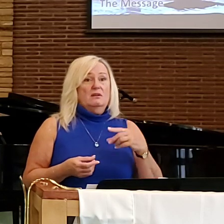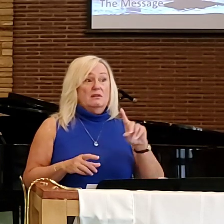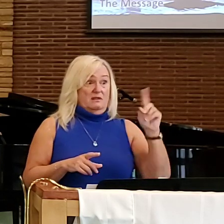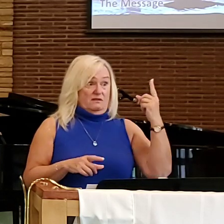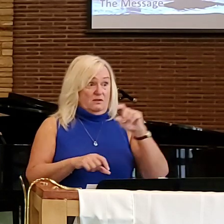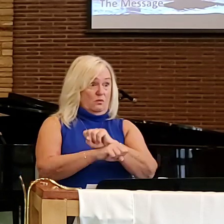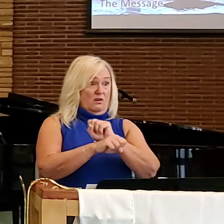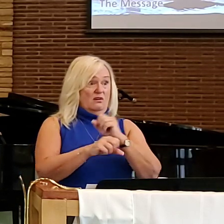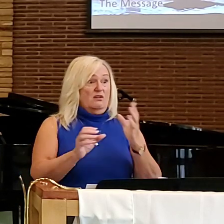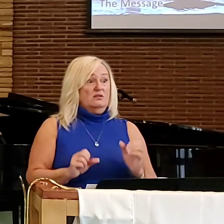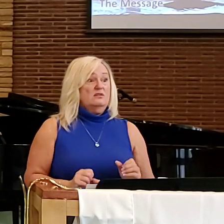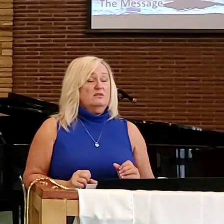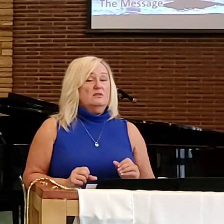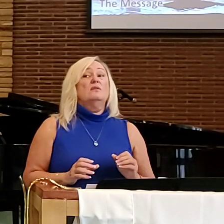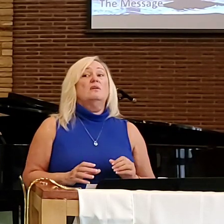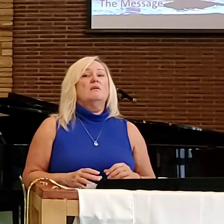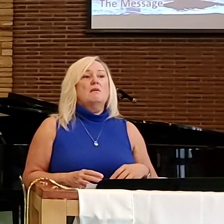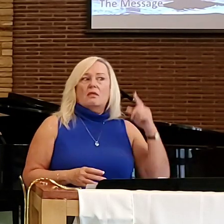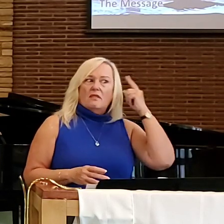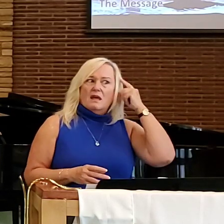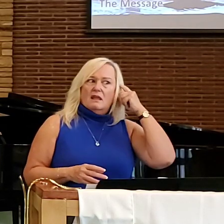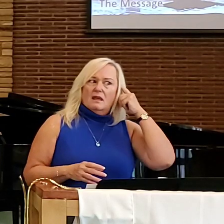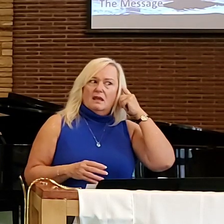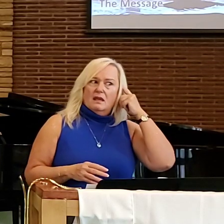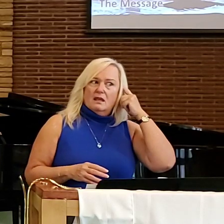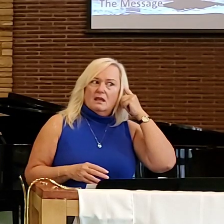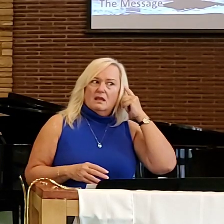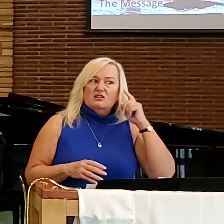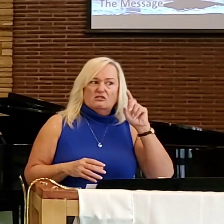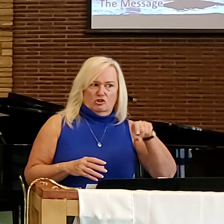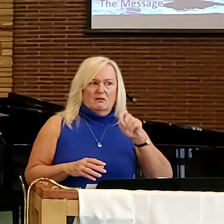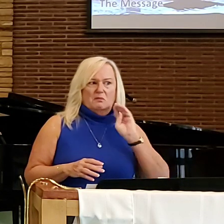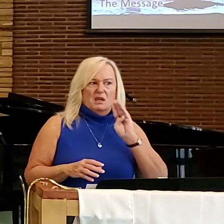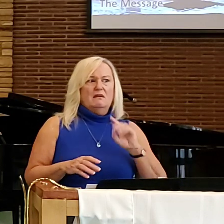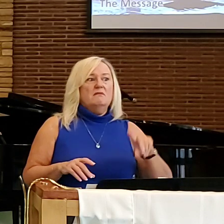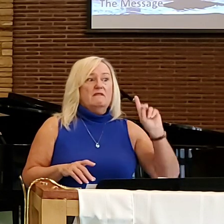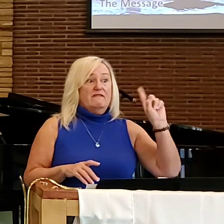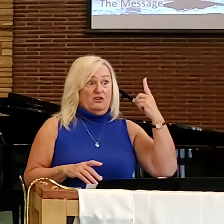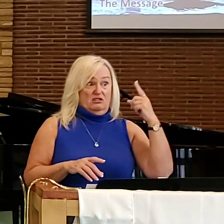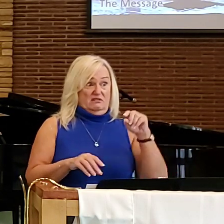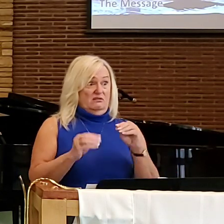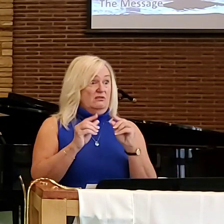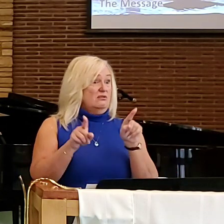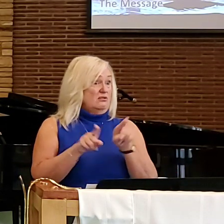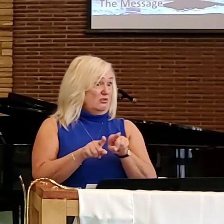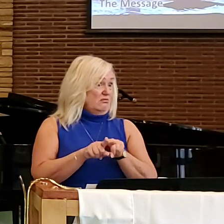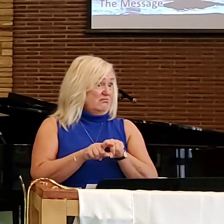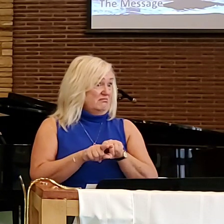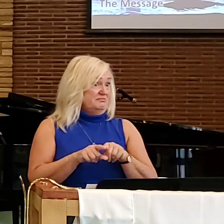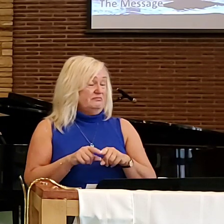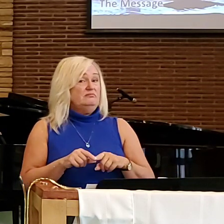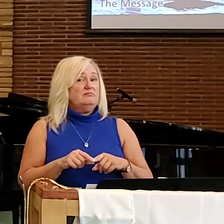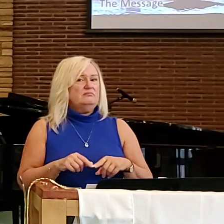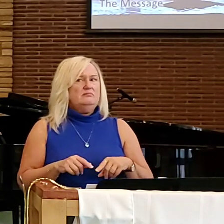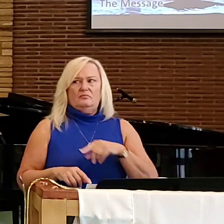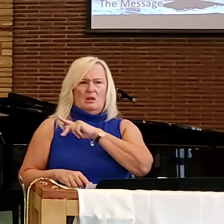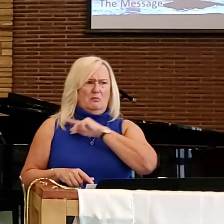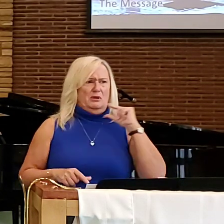workers thought they deserved to be first too. Now, preacher, you're getting